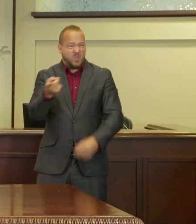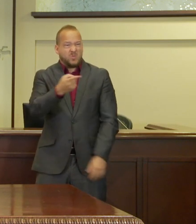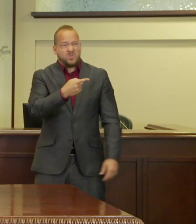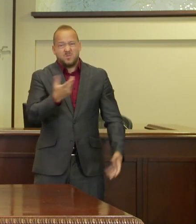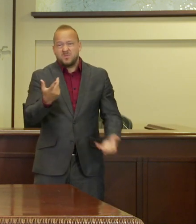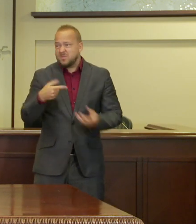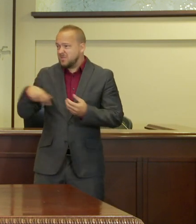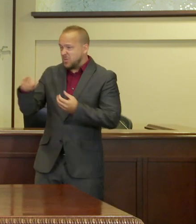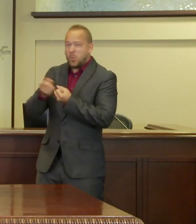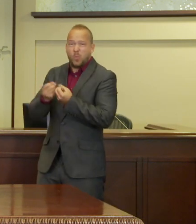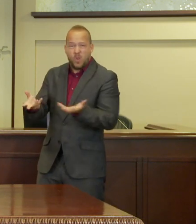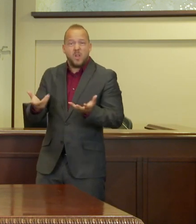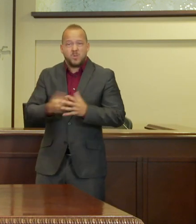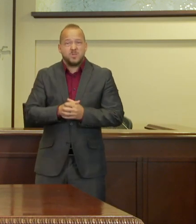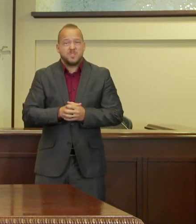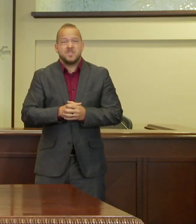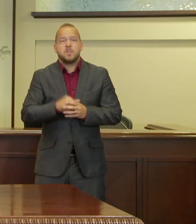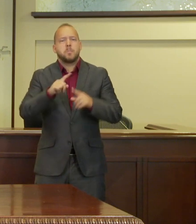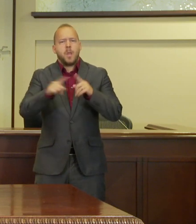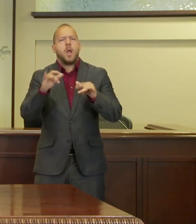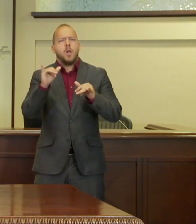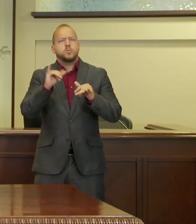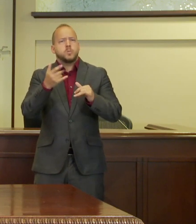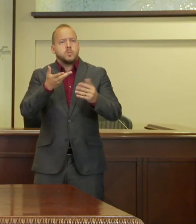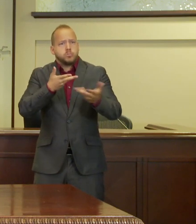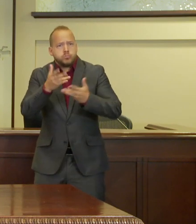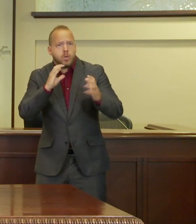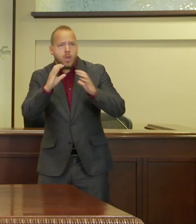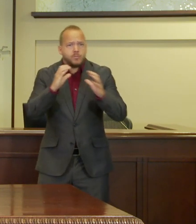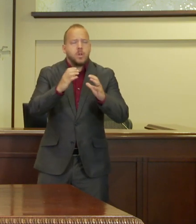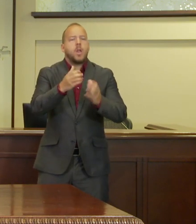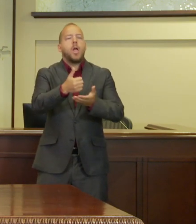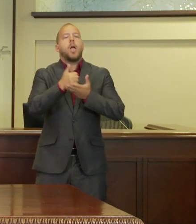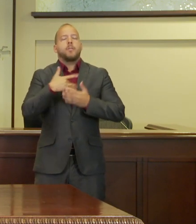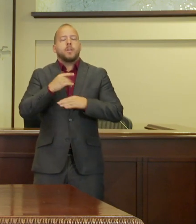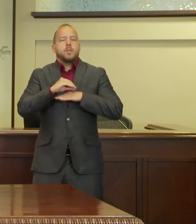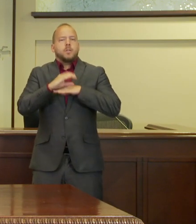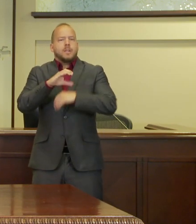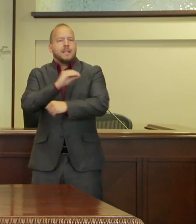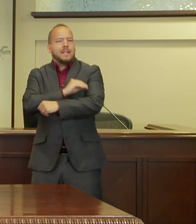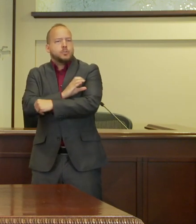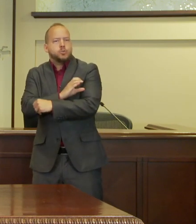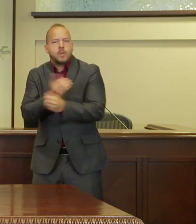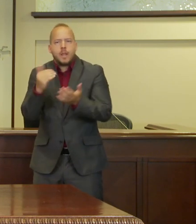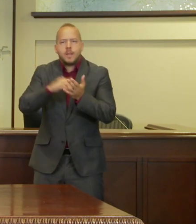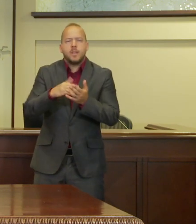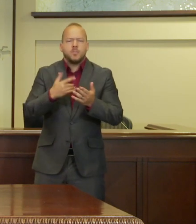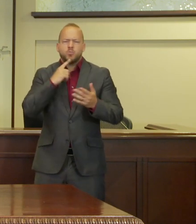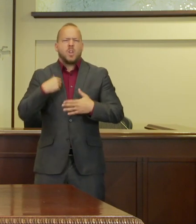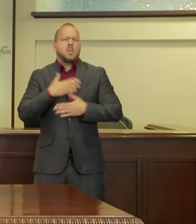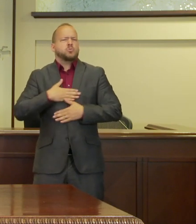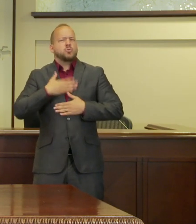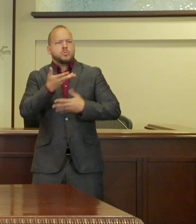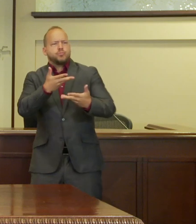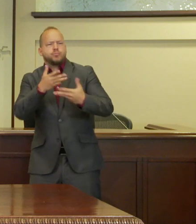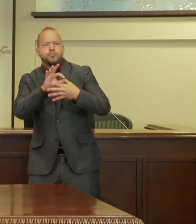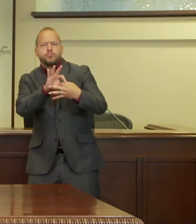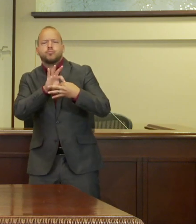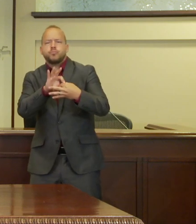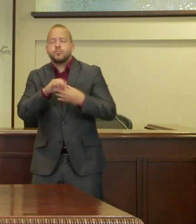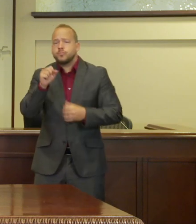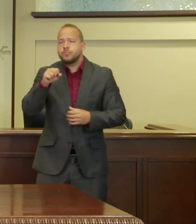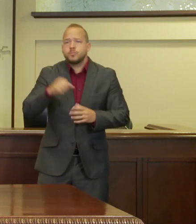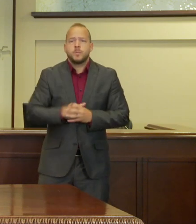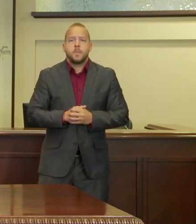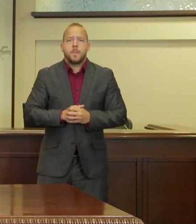So we'd appreciate it if people would keep trying to engage with us. Okay, last part of the question. Will the Bureau take a more aggressive approach